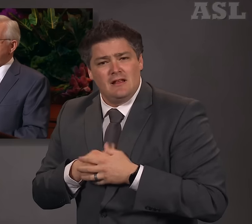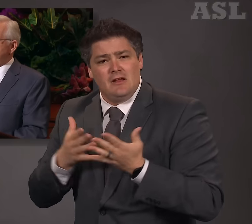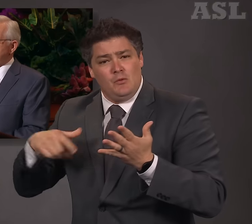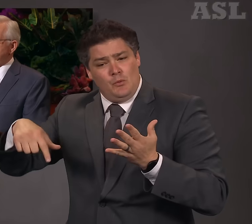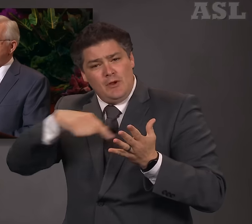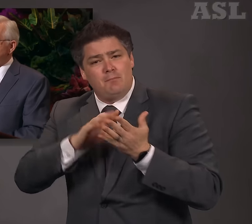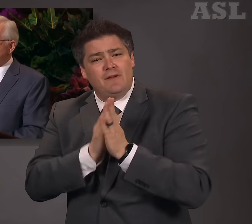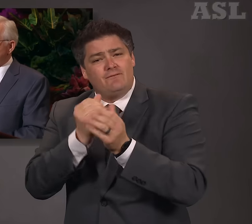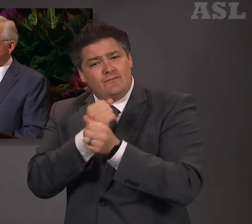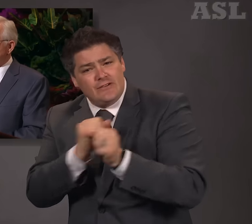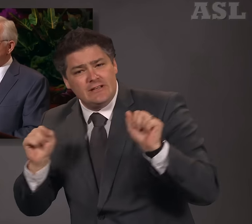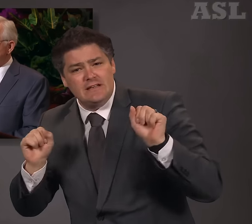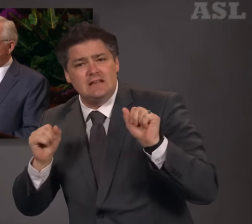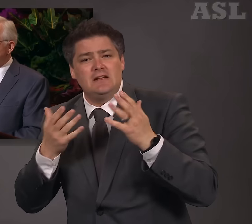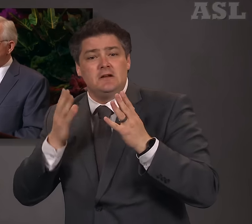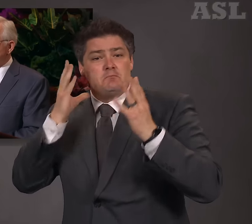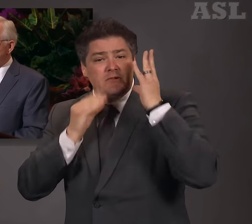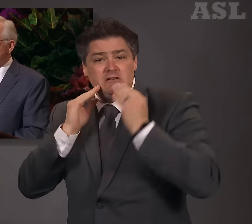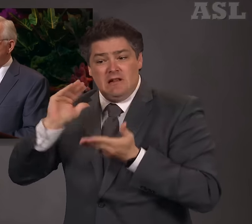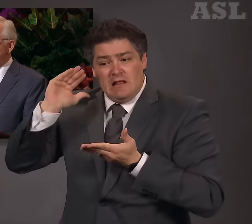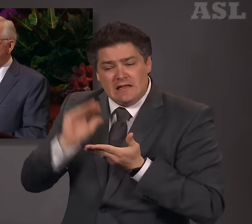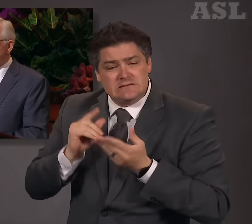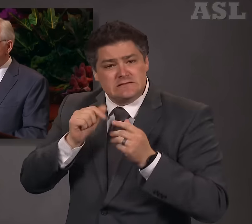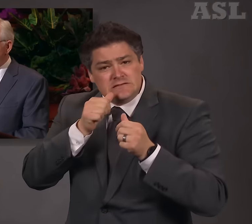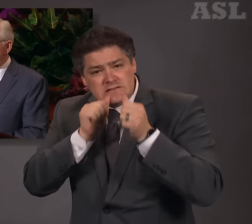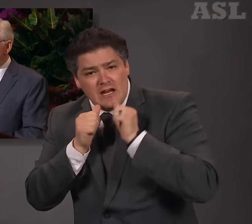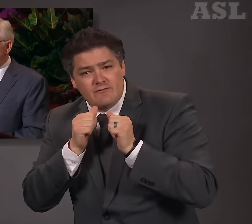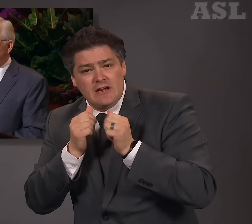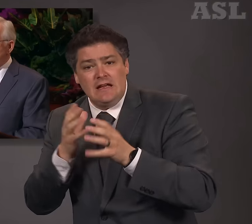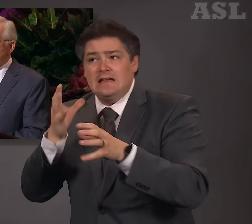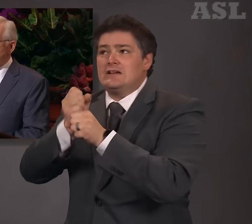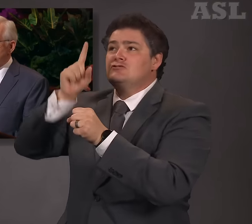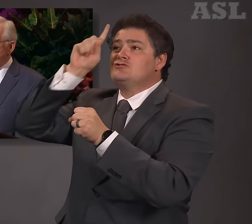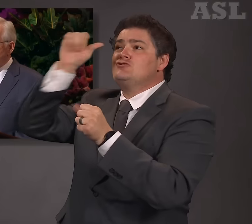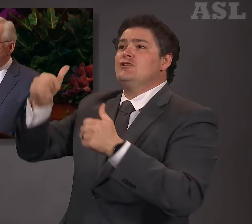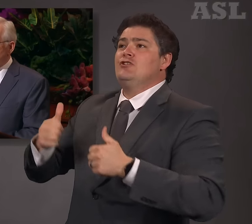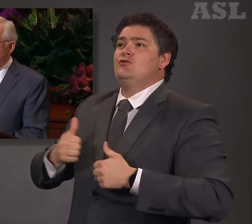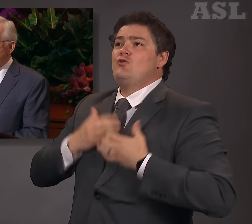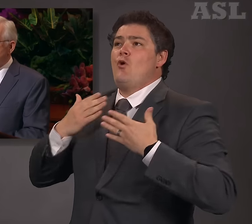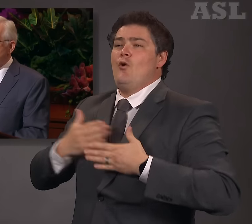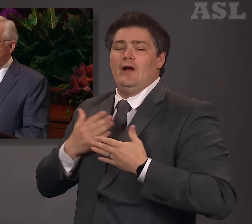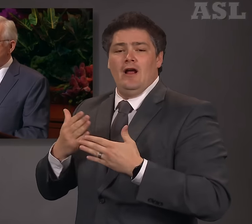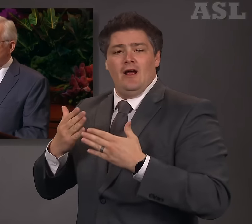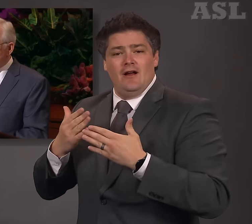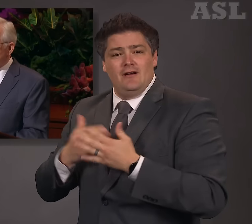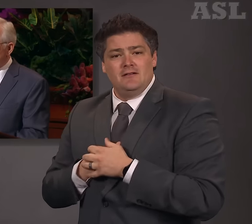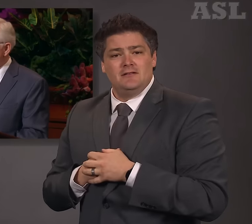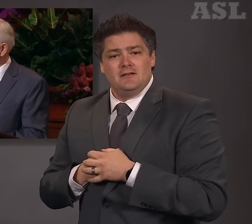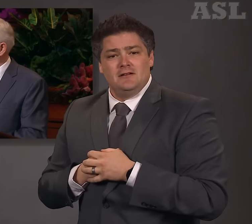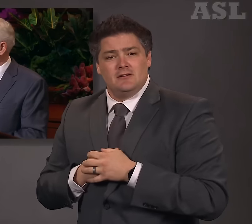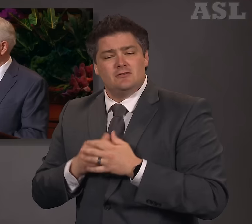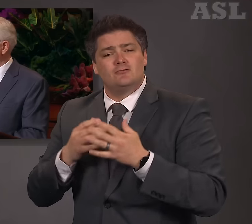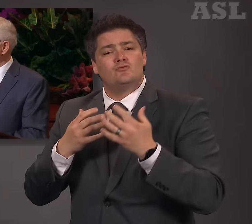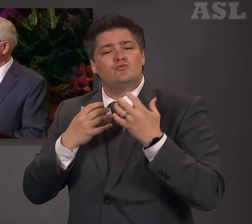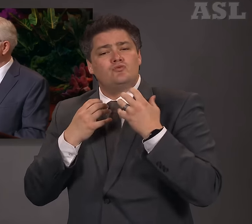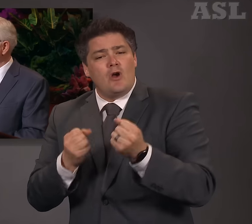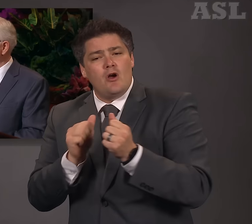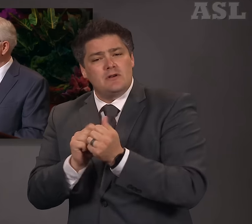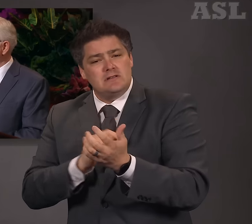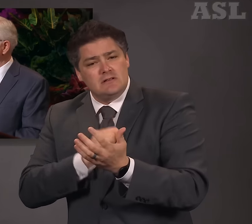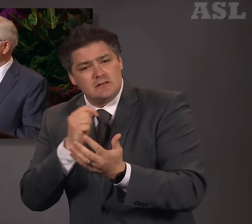Being valiant in the testimony of Jesus means encouraging others by word and example to likewise be